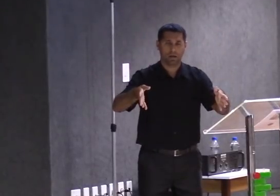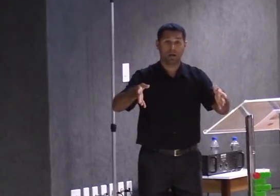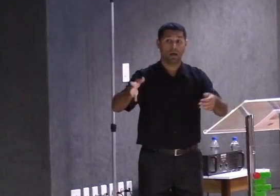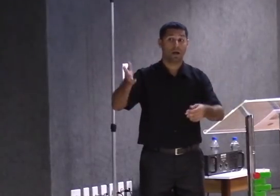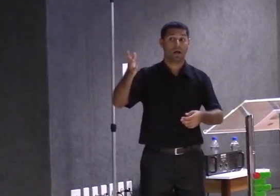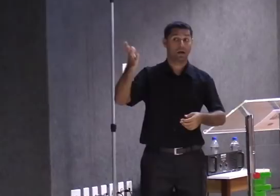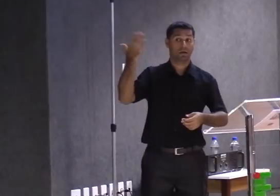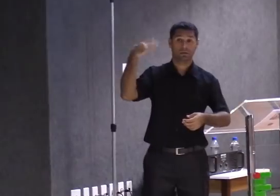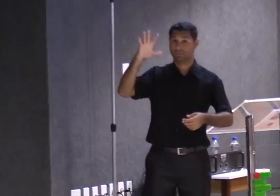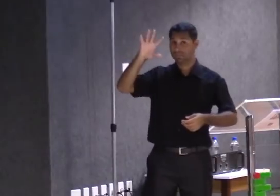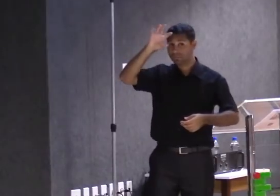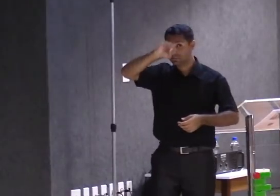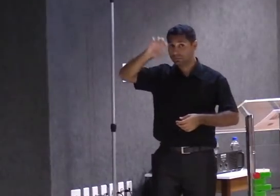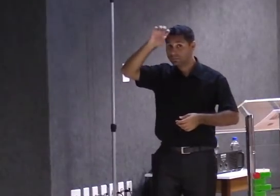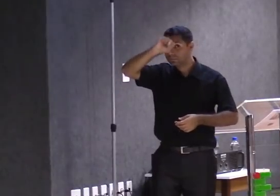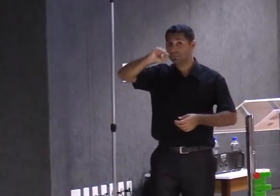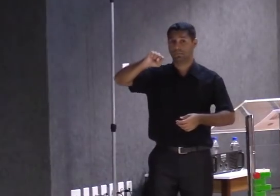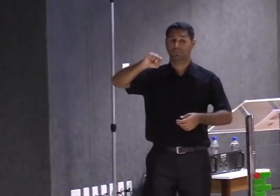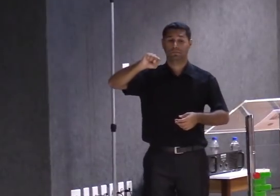do que ele aprendeu, do que ele